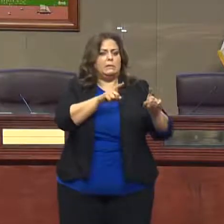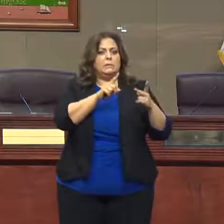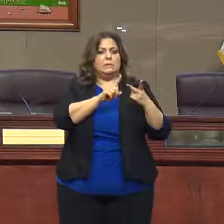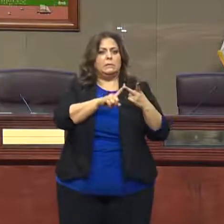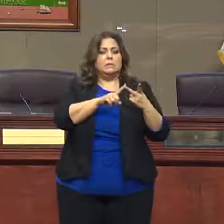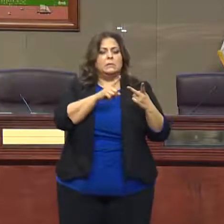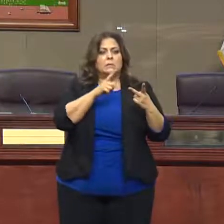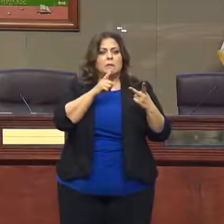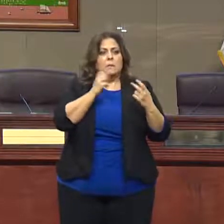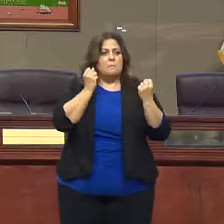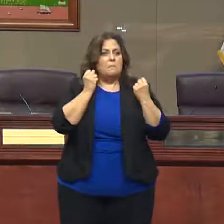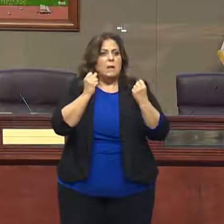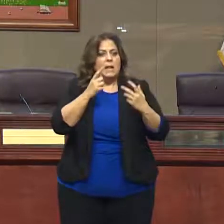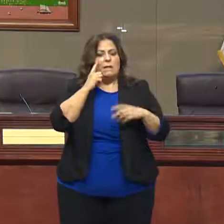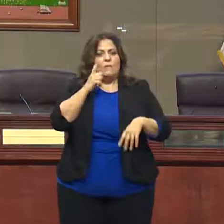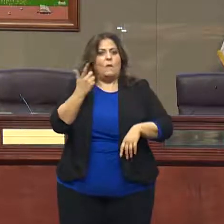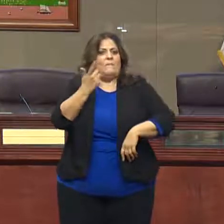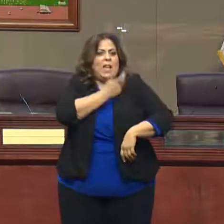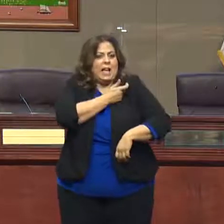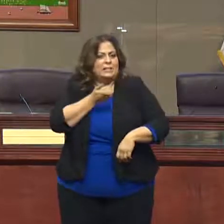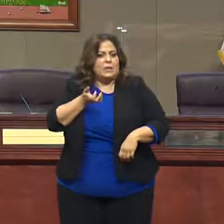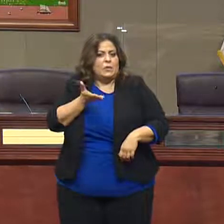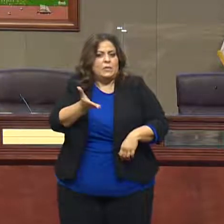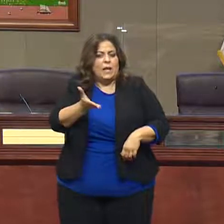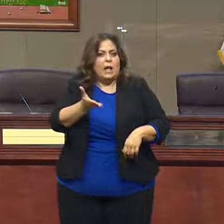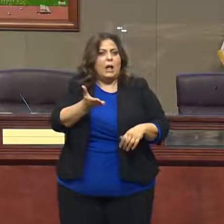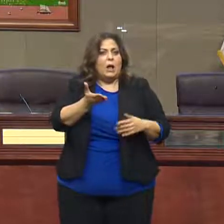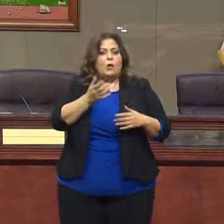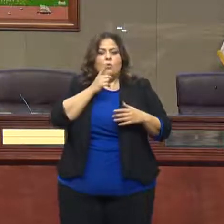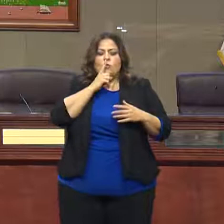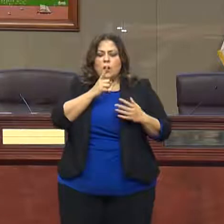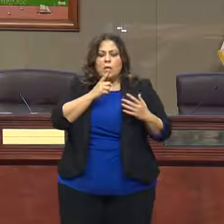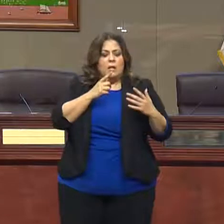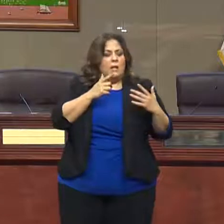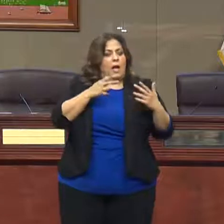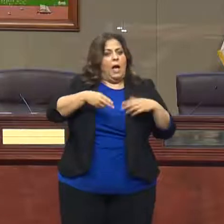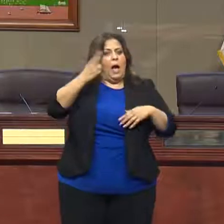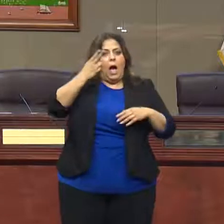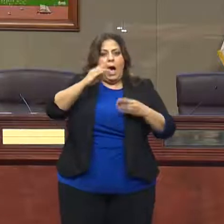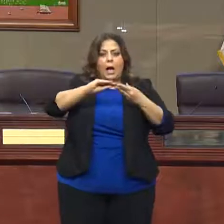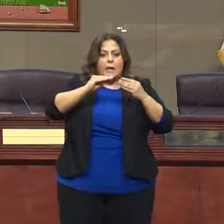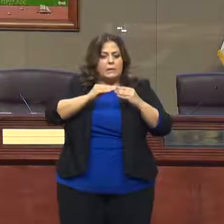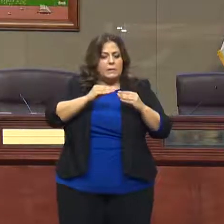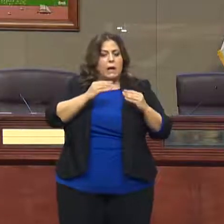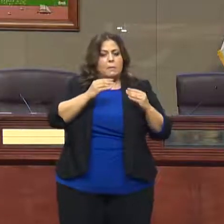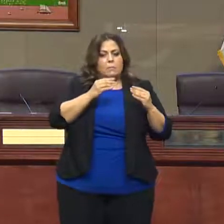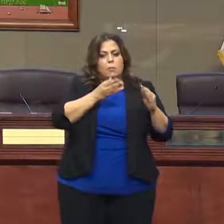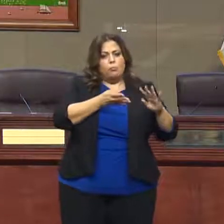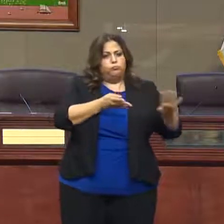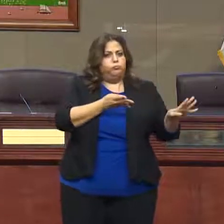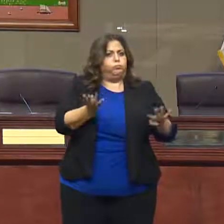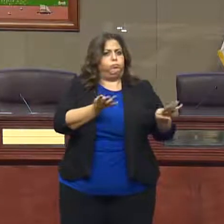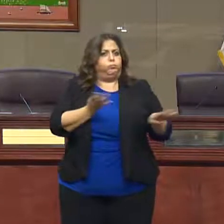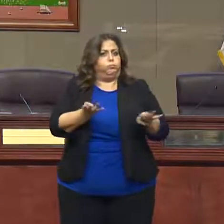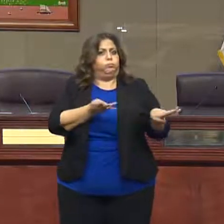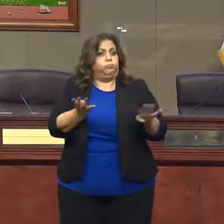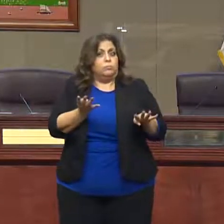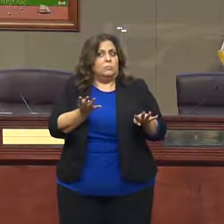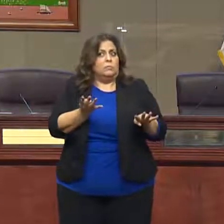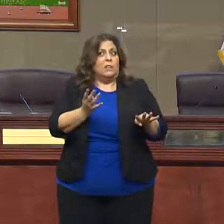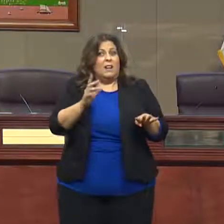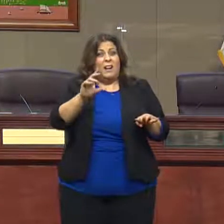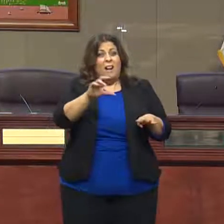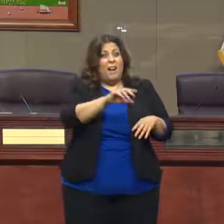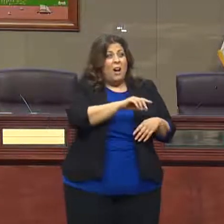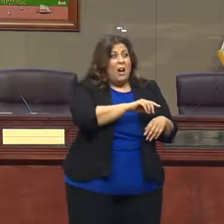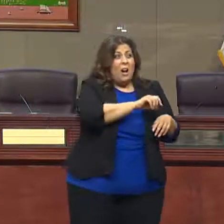significant numbers. We were able to get people vaccinated in significant numbers. I don't know that there is any alternative to